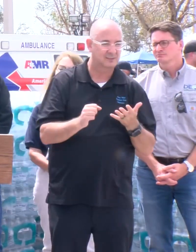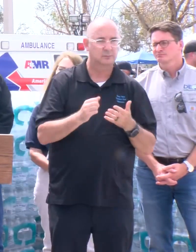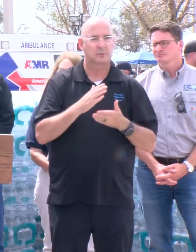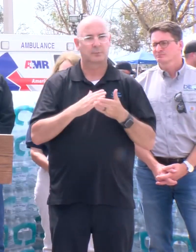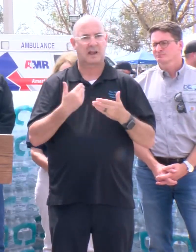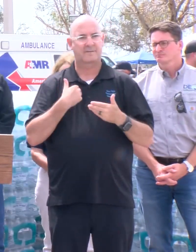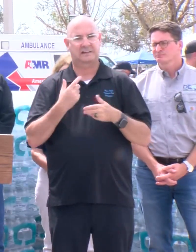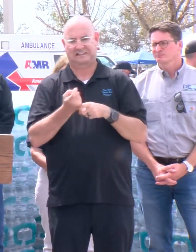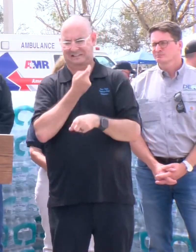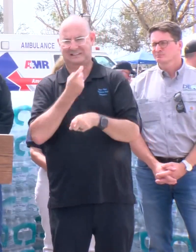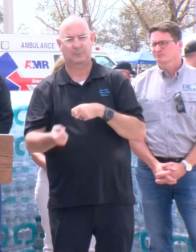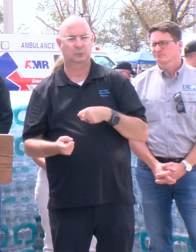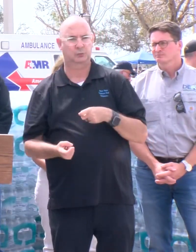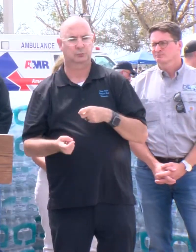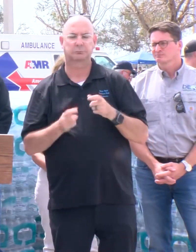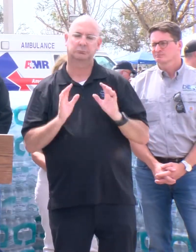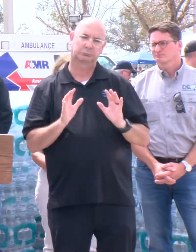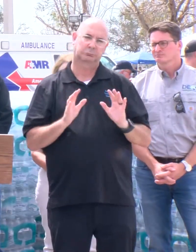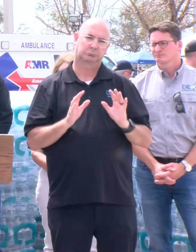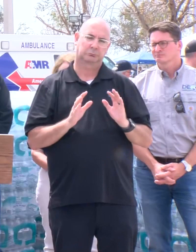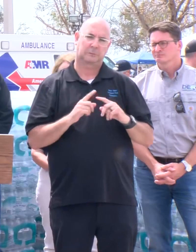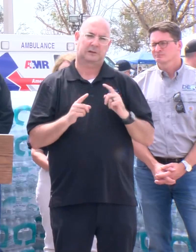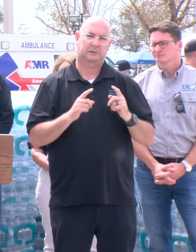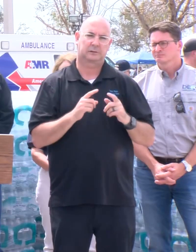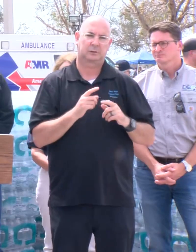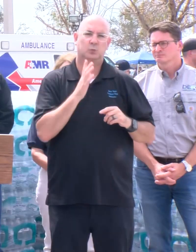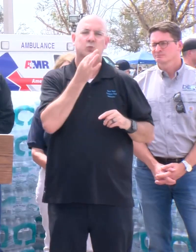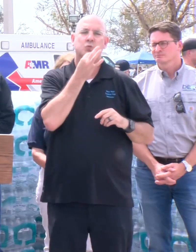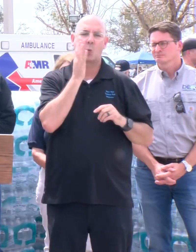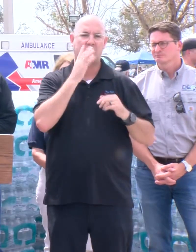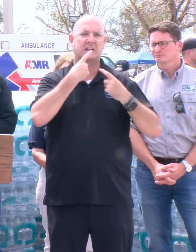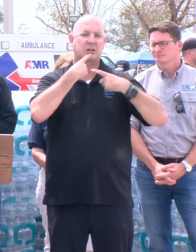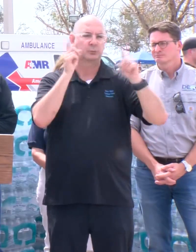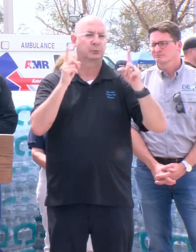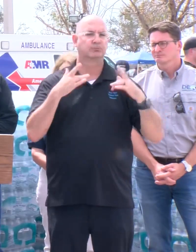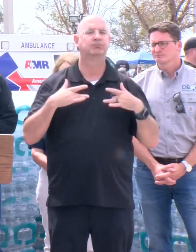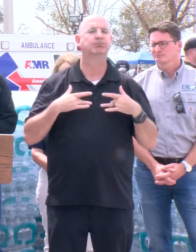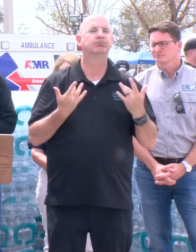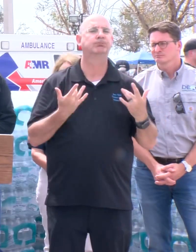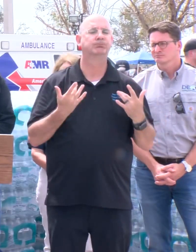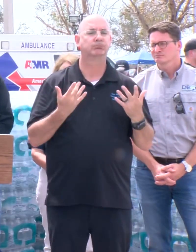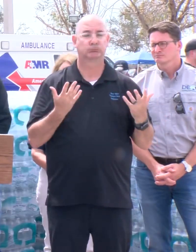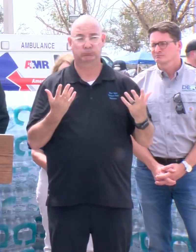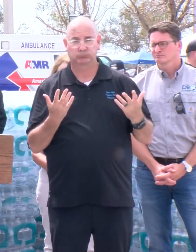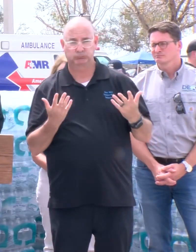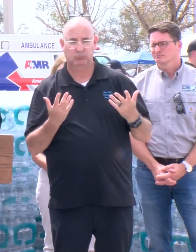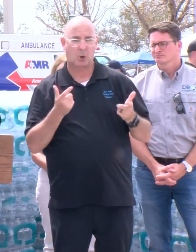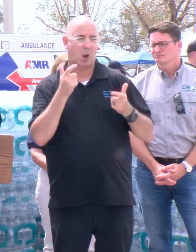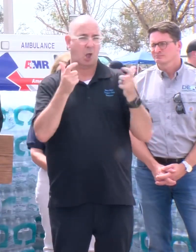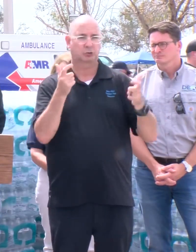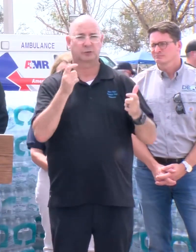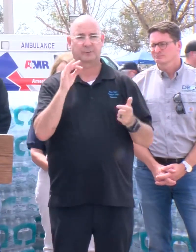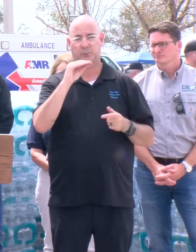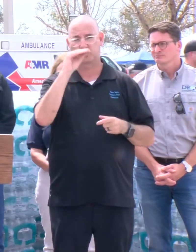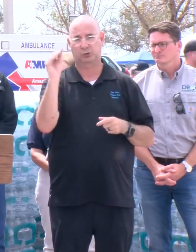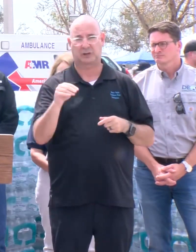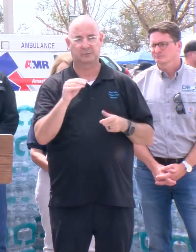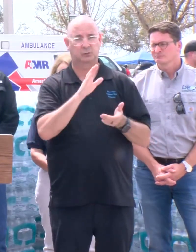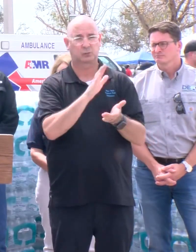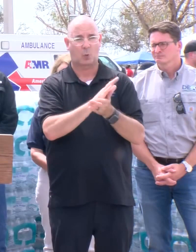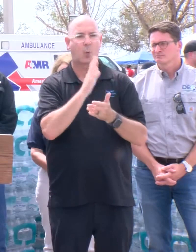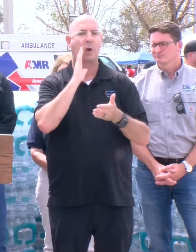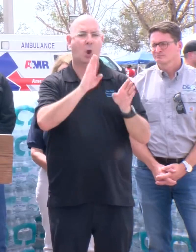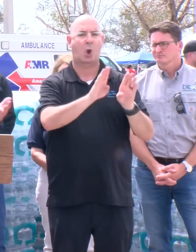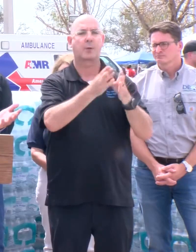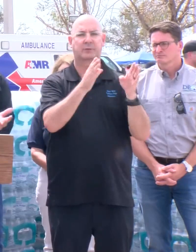have very, very soon, I think there'll be announcements that a significant portion of Lee County is going to go back to school. So that's really,